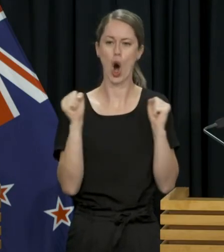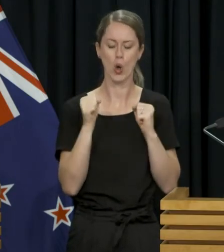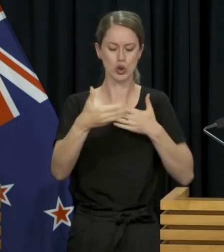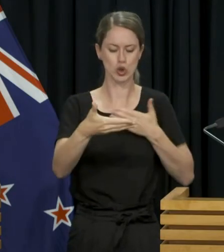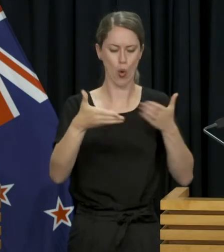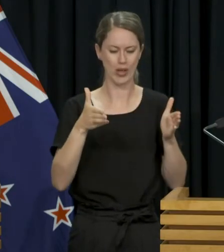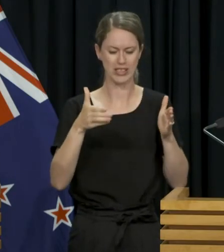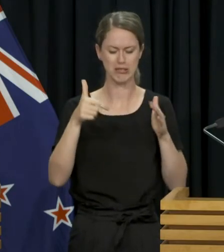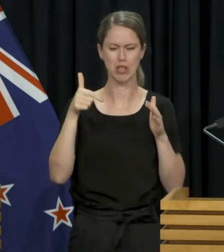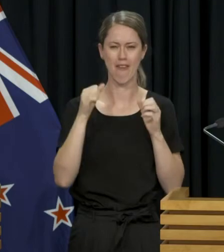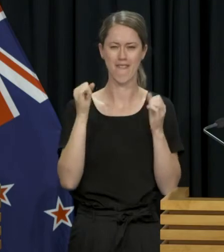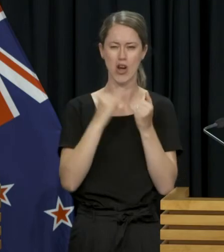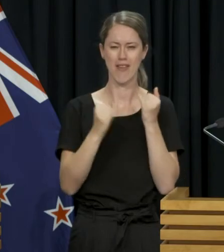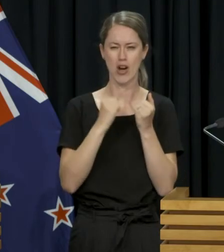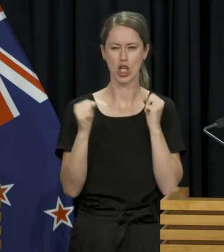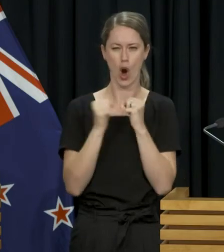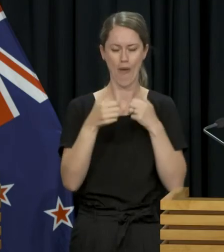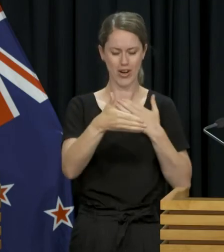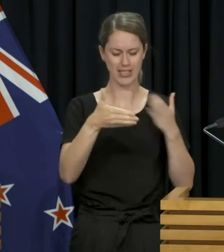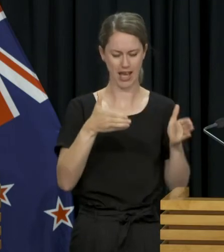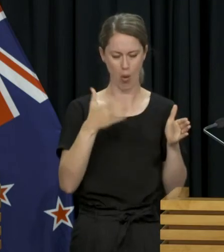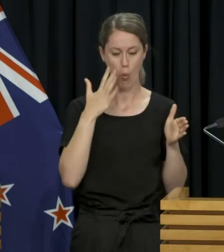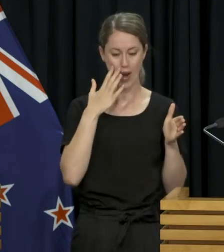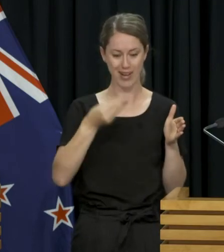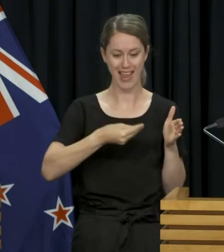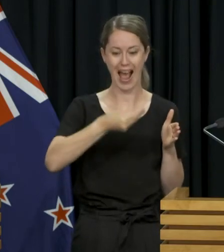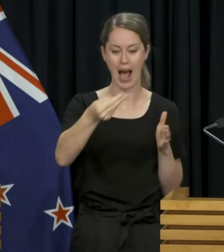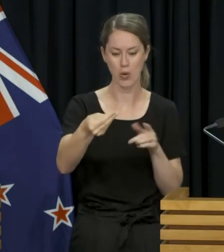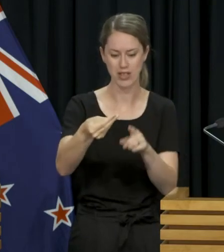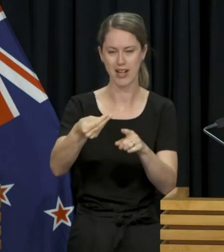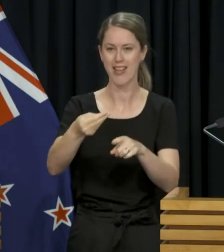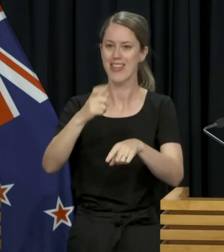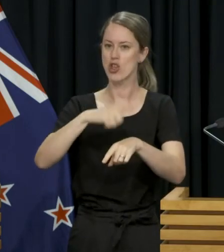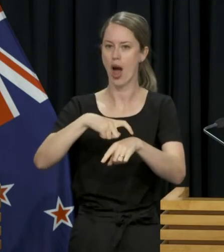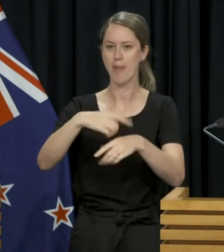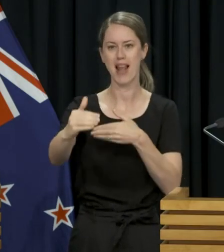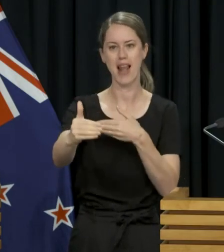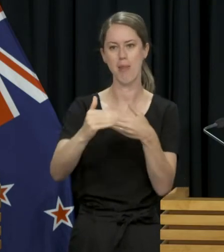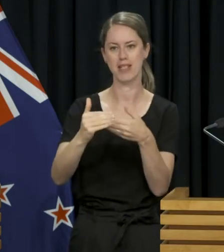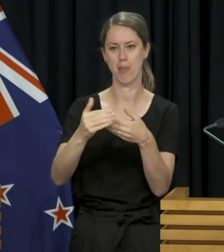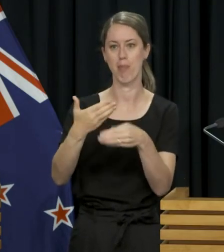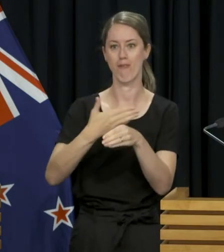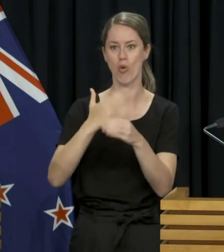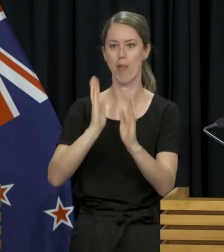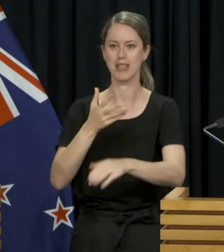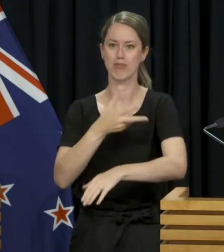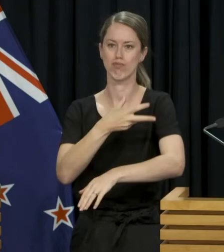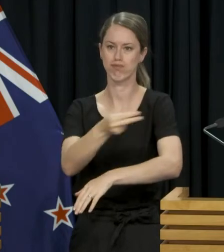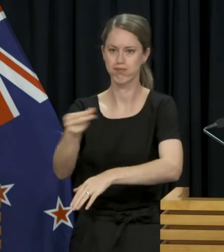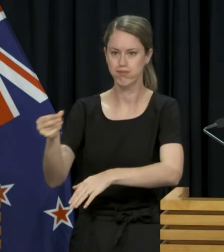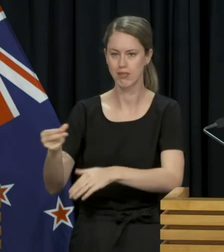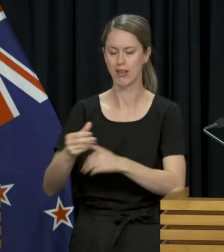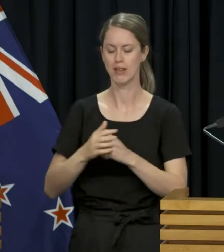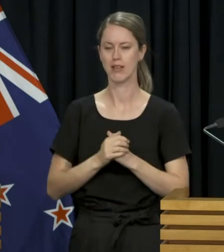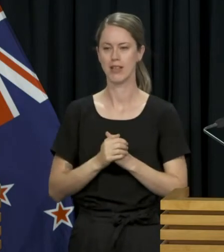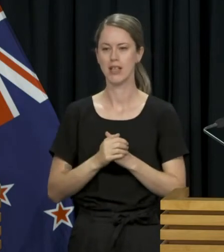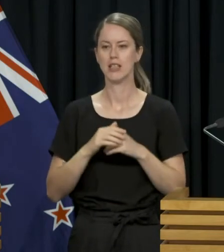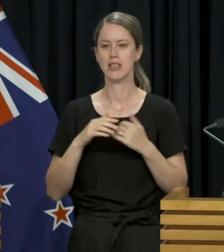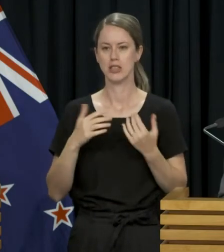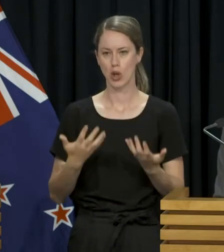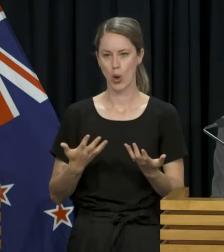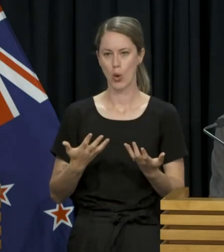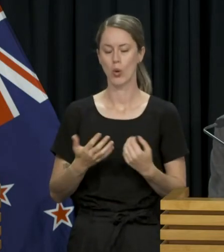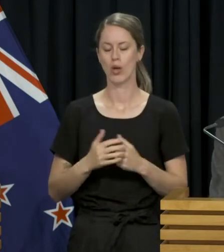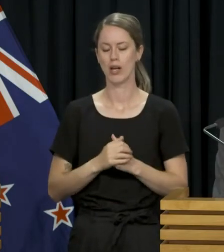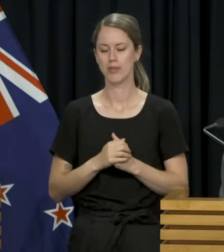the deep freeze, if you like. So we have to prepare for the fact that there could be some. big part of our logistical planning is to minimise as